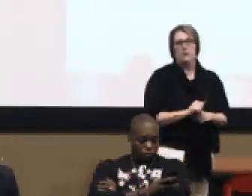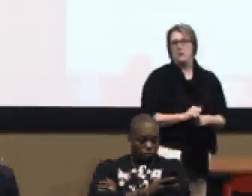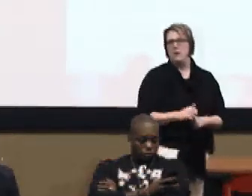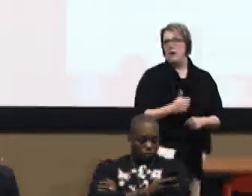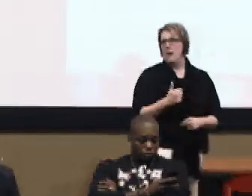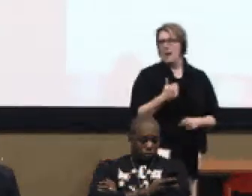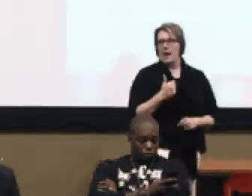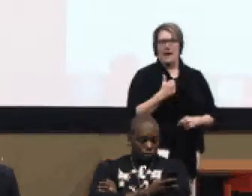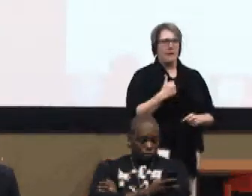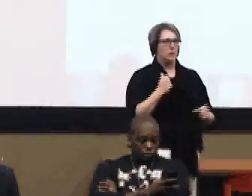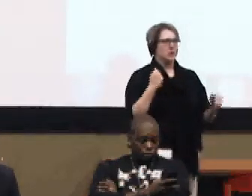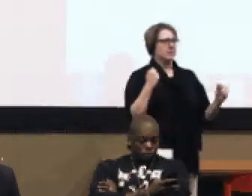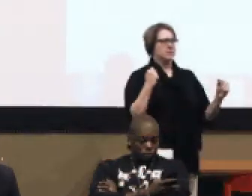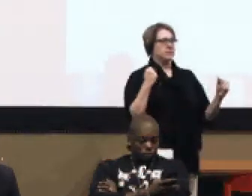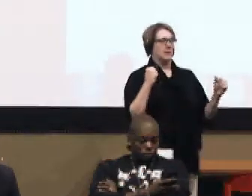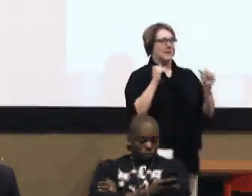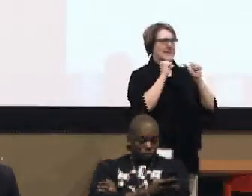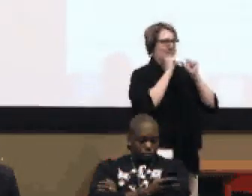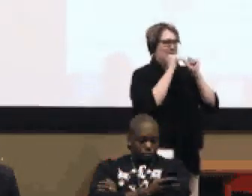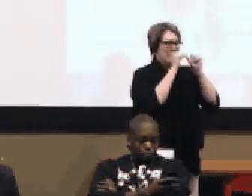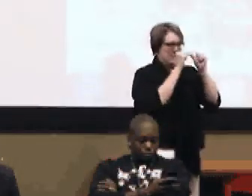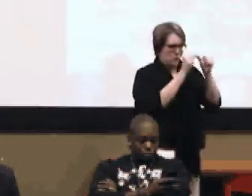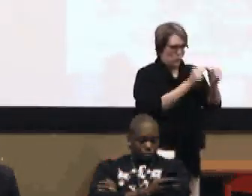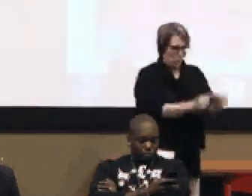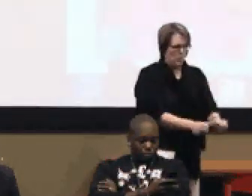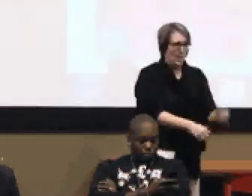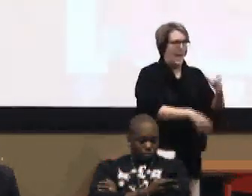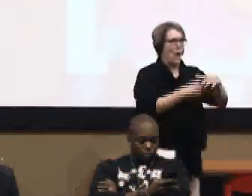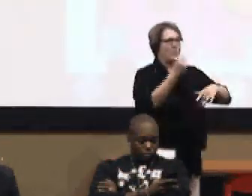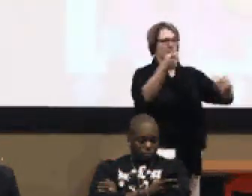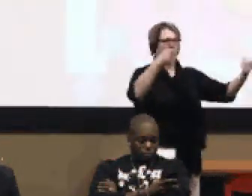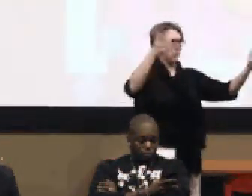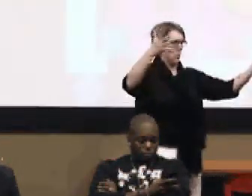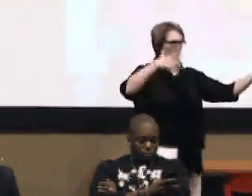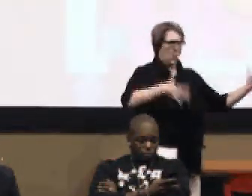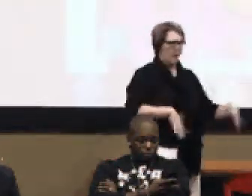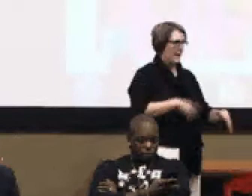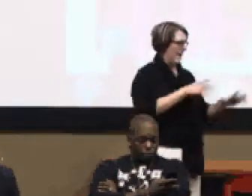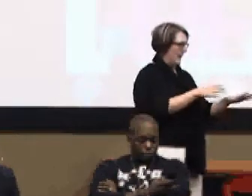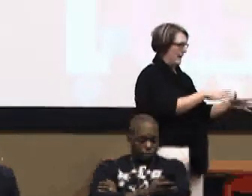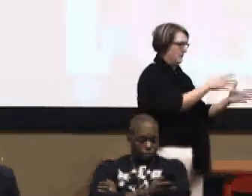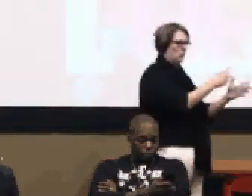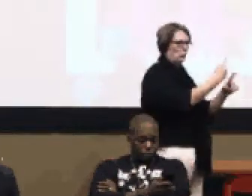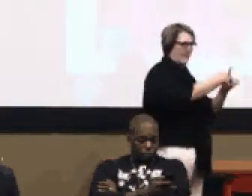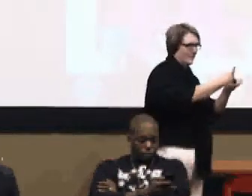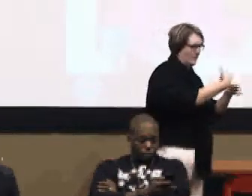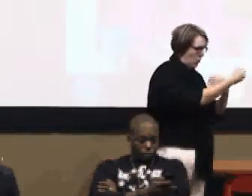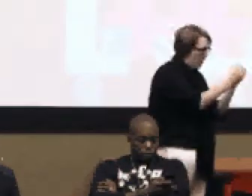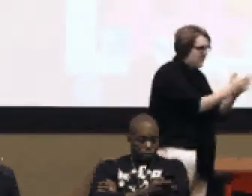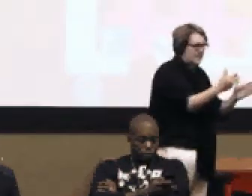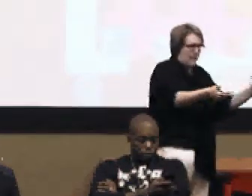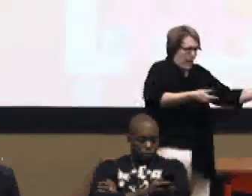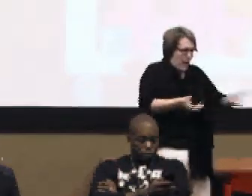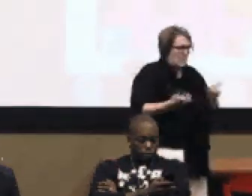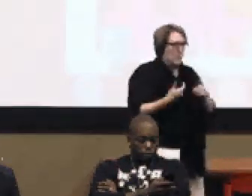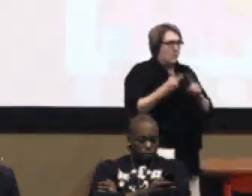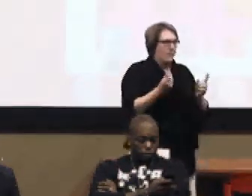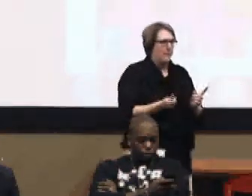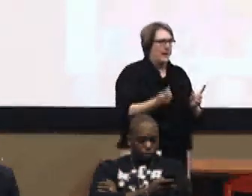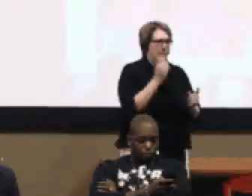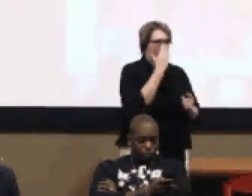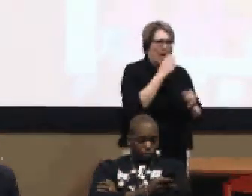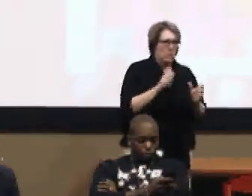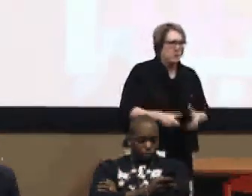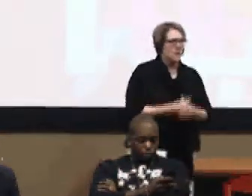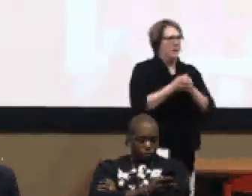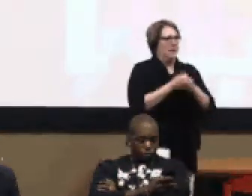it snowballed into this out-of-control thing, and I ended up moving into an office and hired a bunch of people, and we made bouquets and dresses